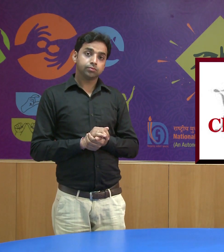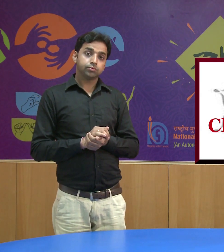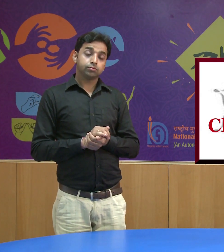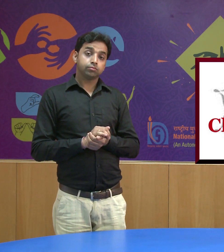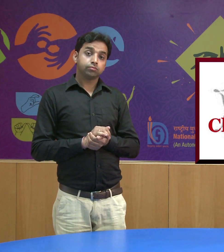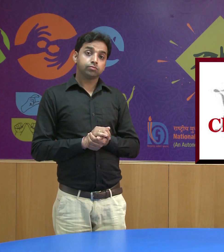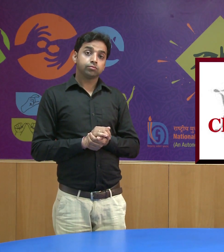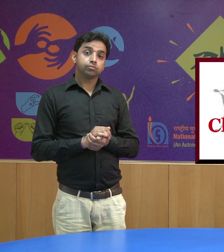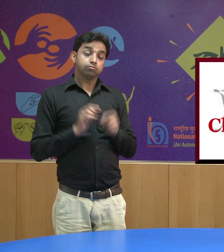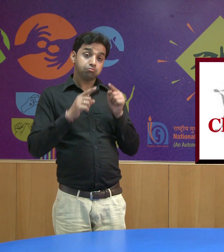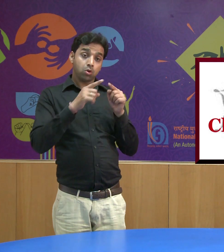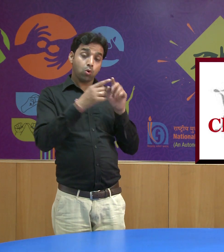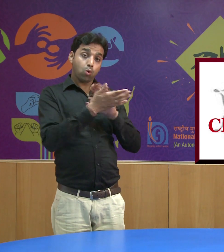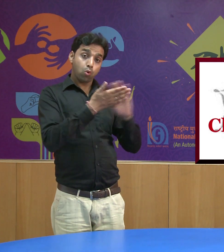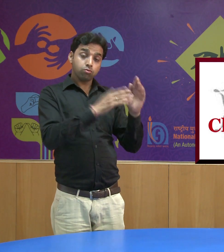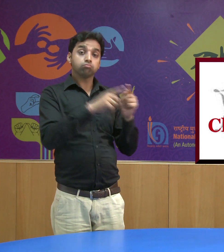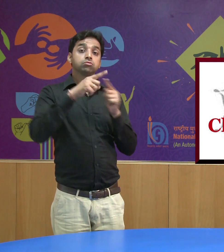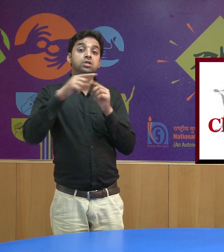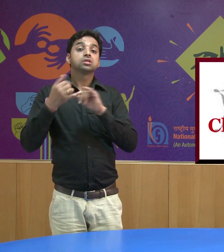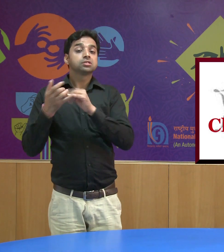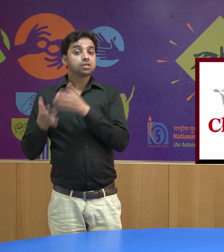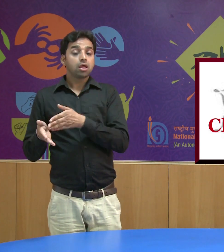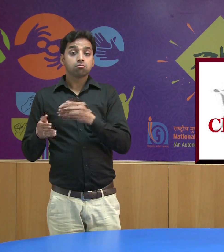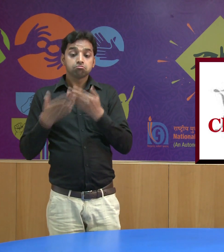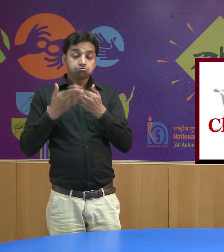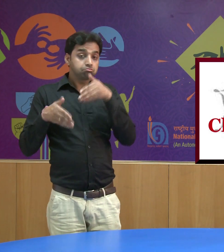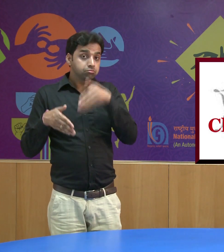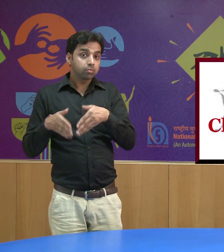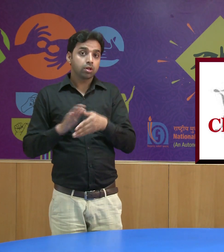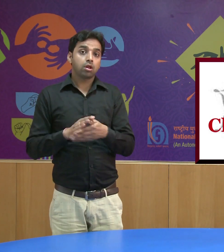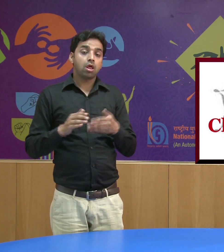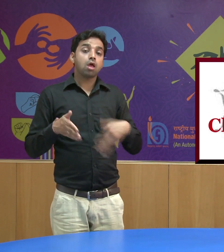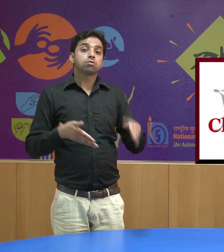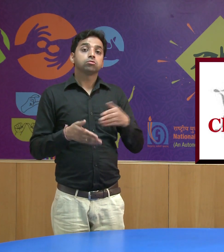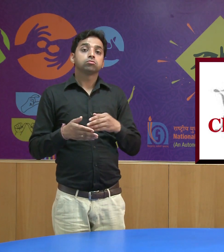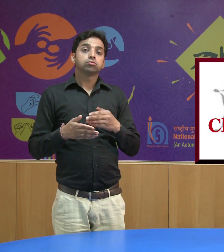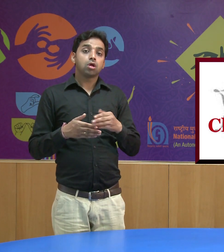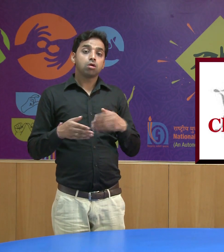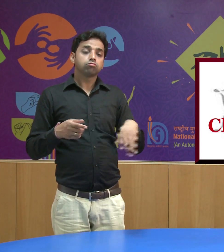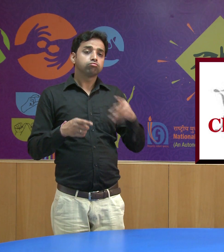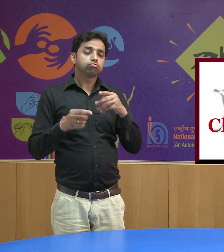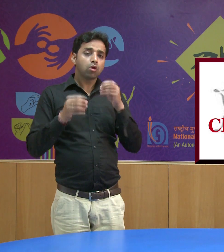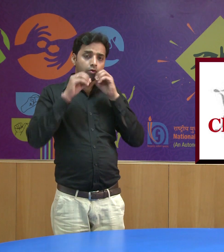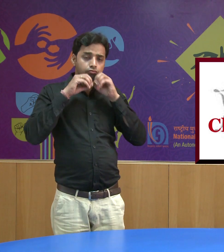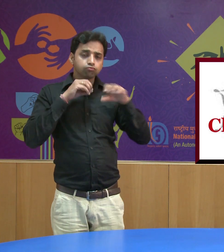Huyen Tsang studied here and he has given information about